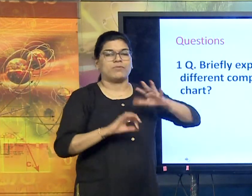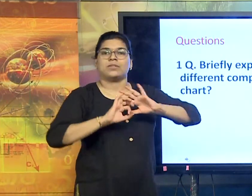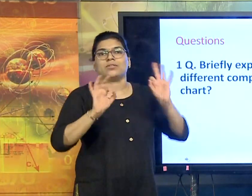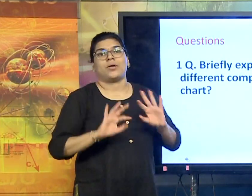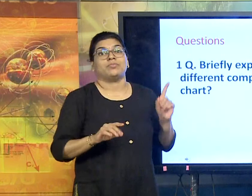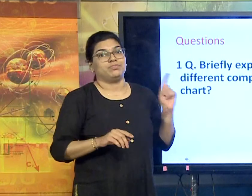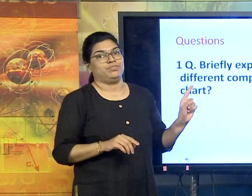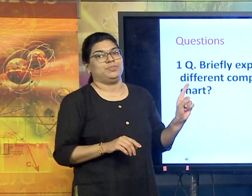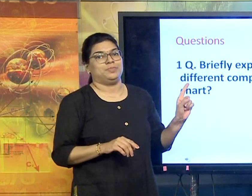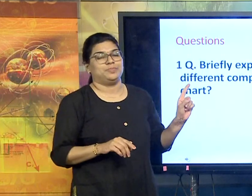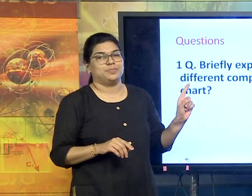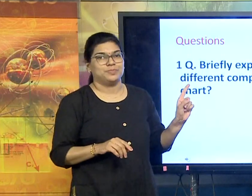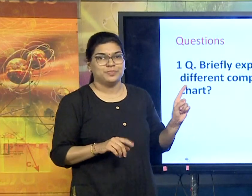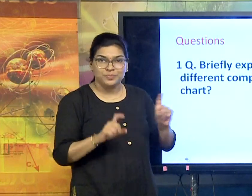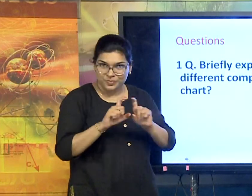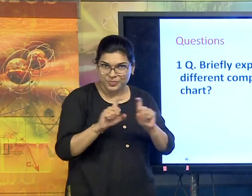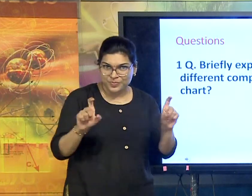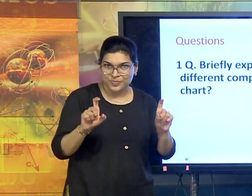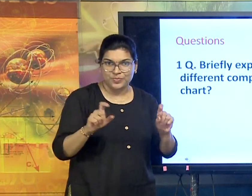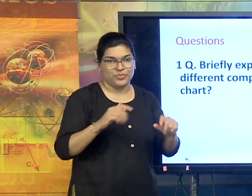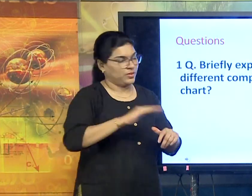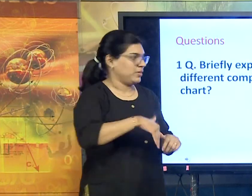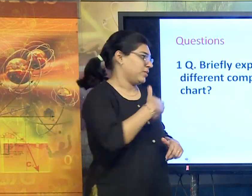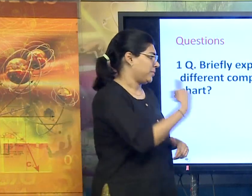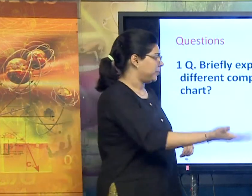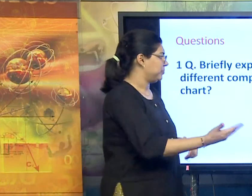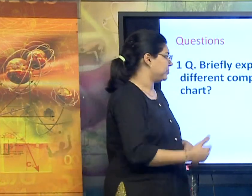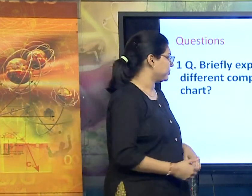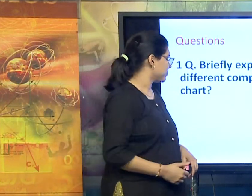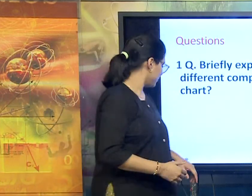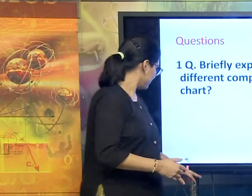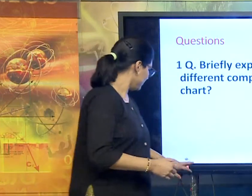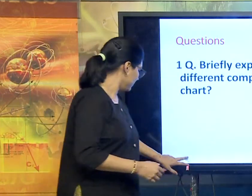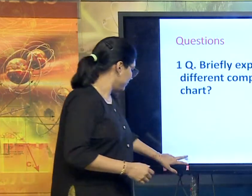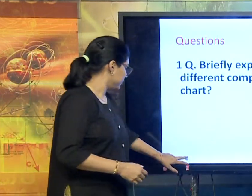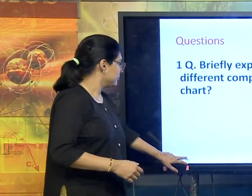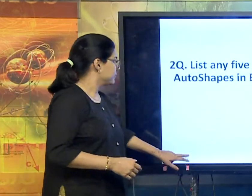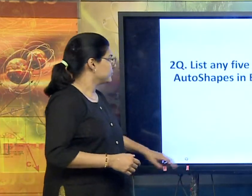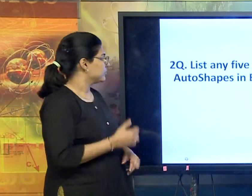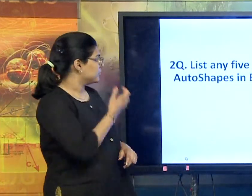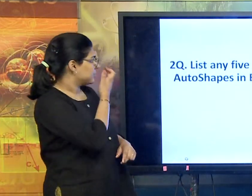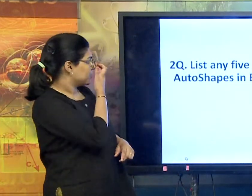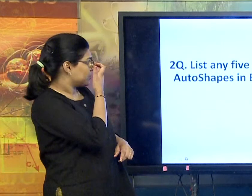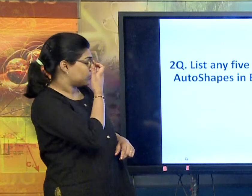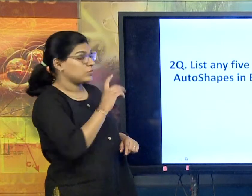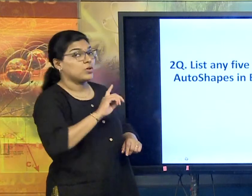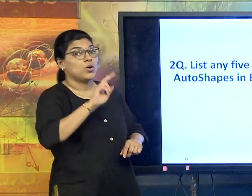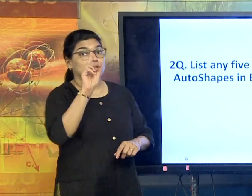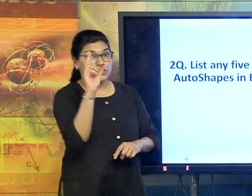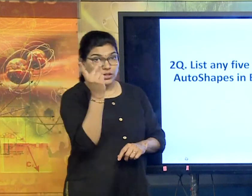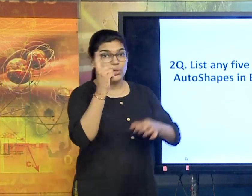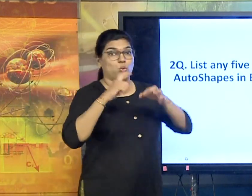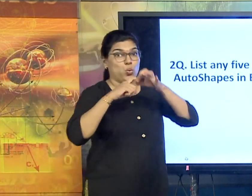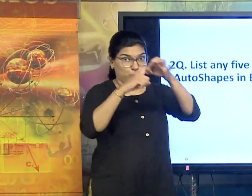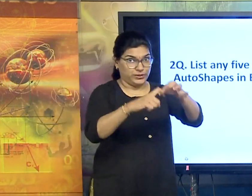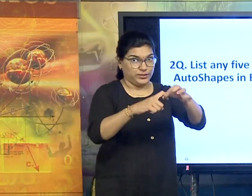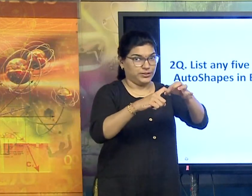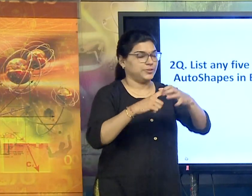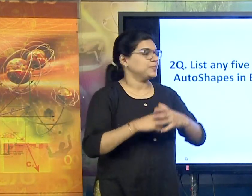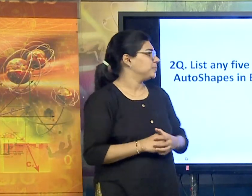different components. I hope it is clear. Let us move ahead. This is